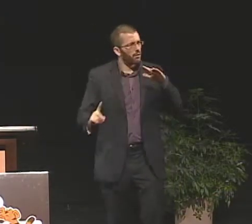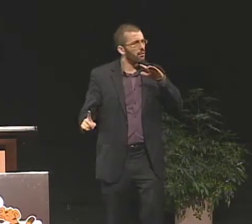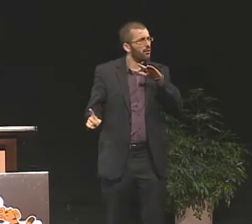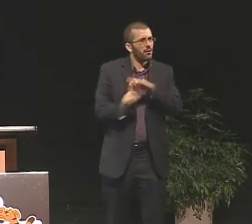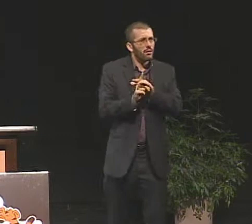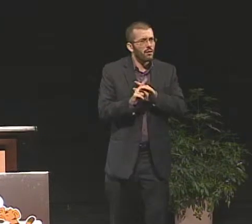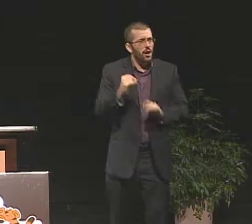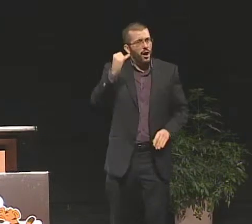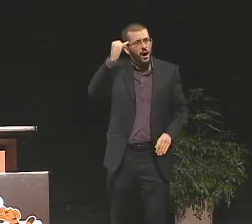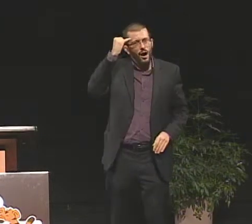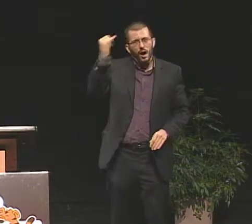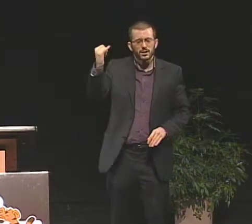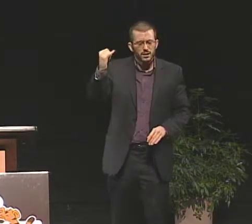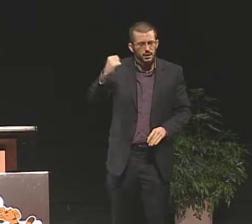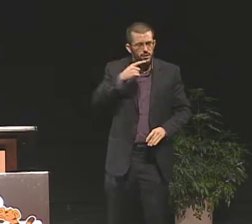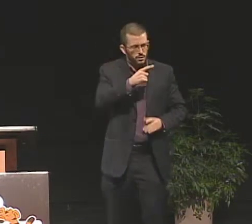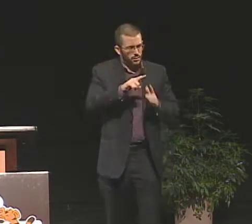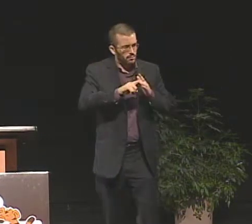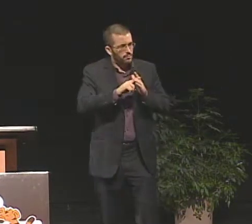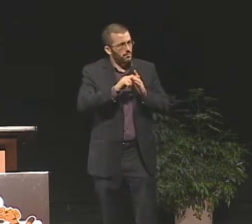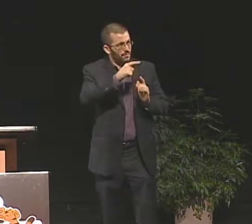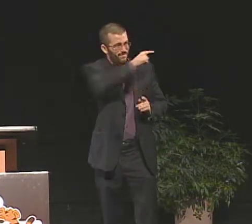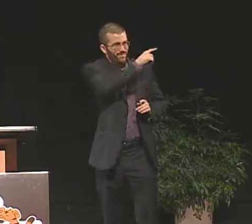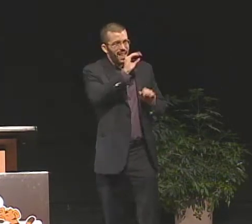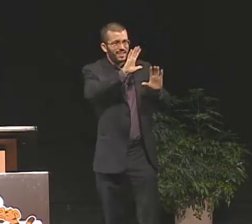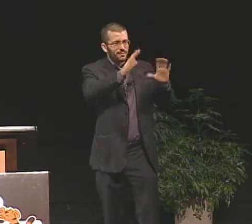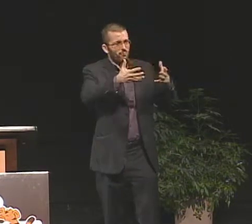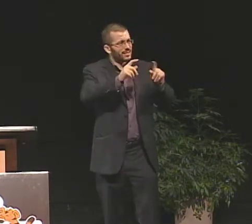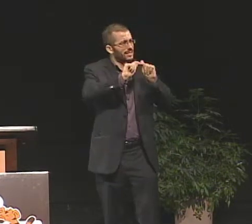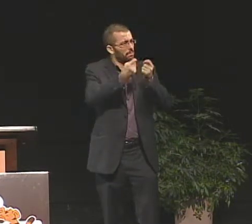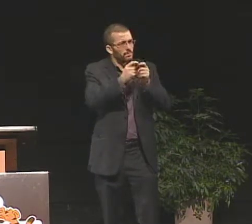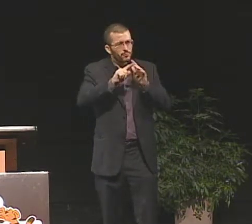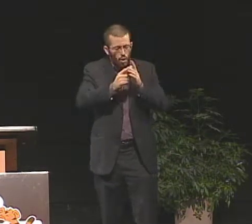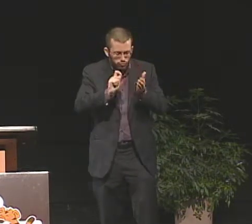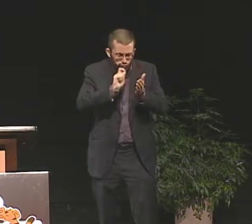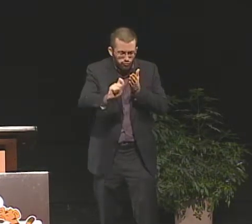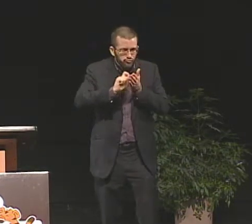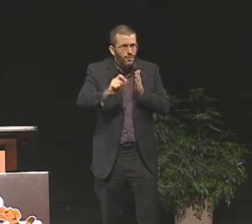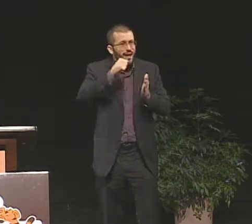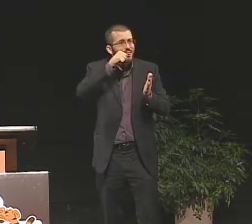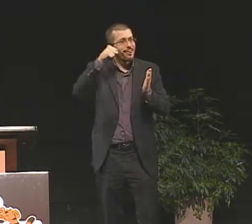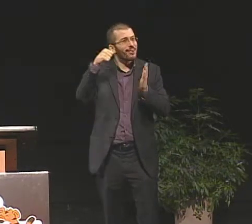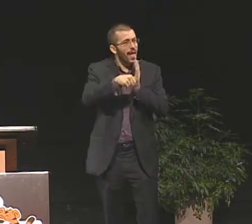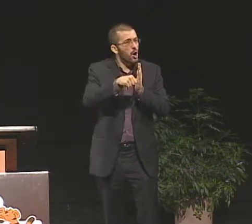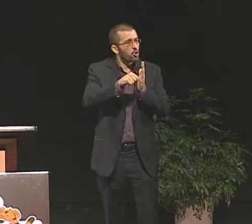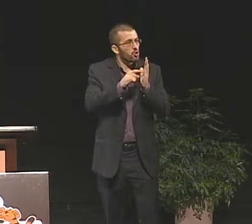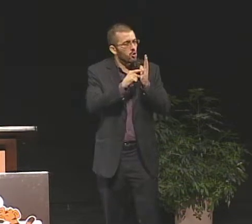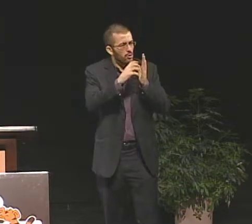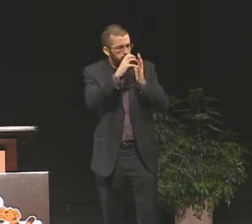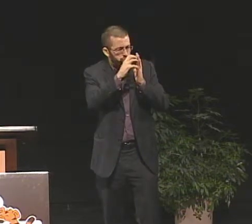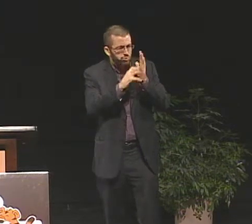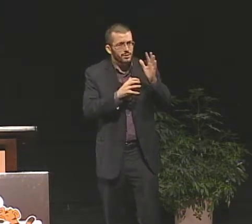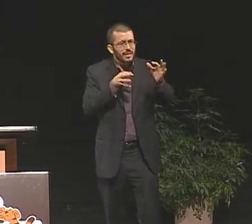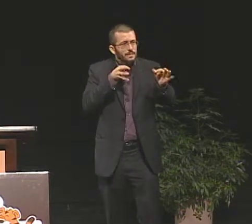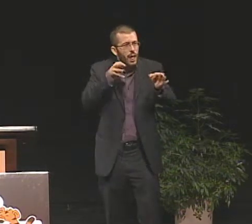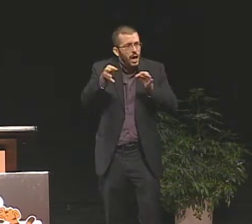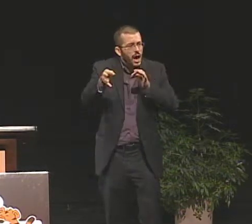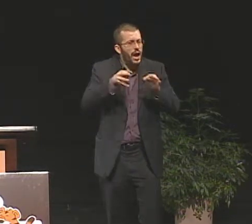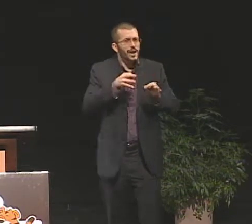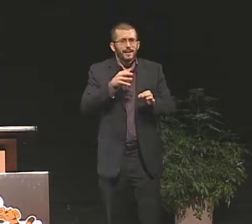And in the end, we collaborated, and we got together with a group of people, wrote